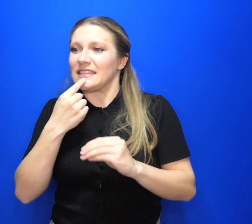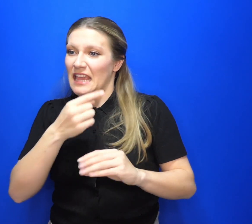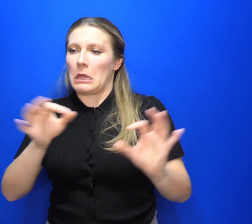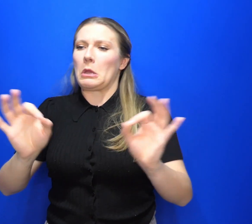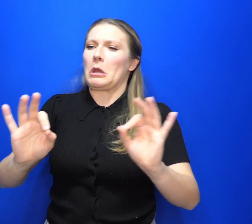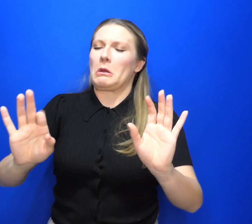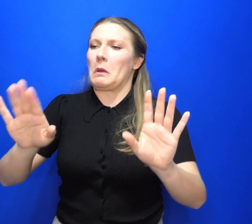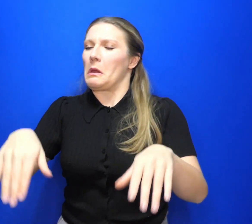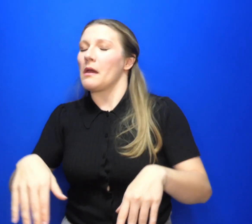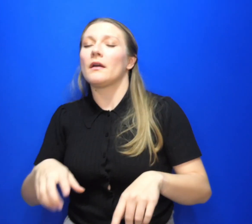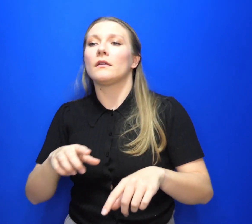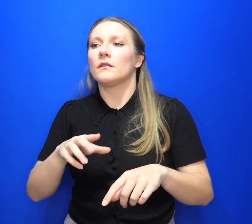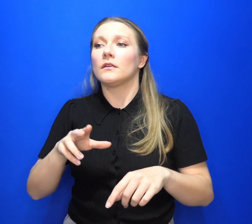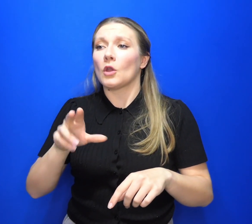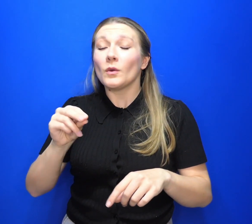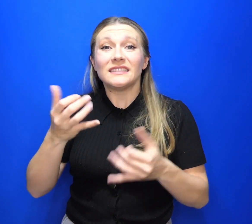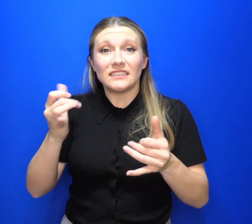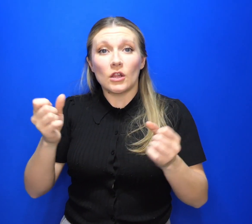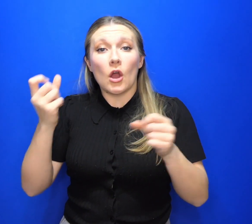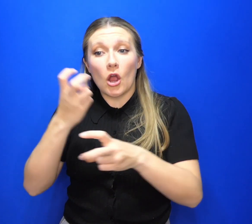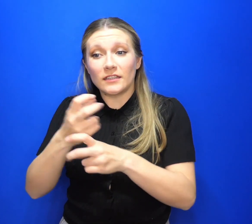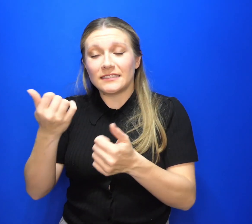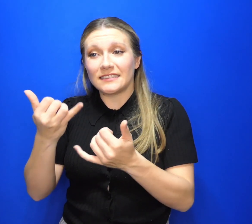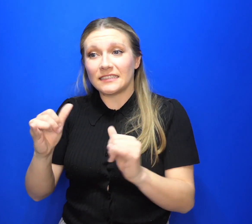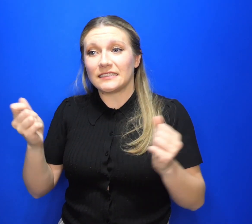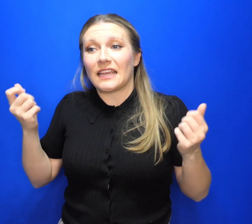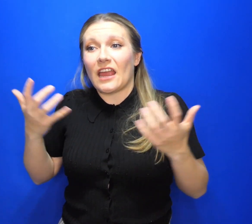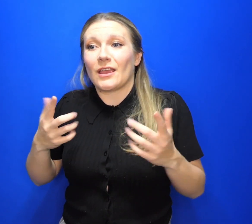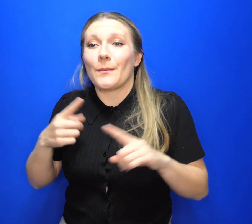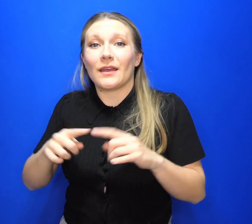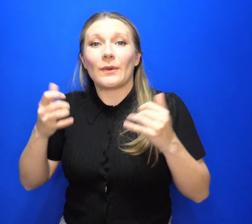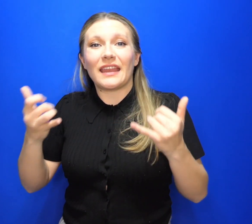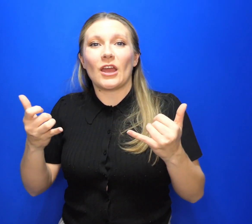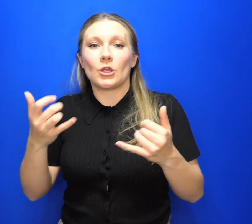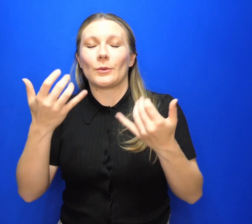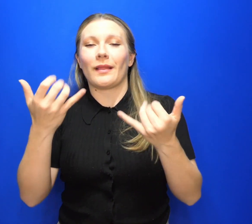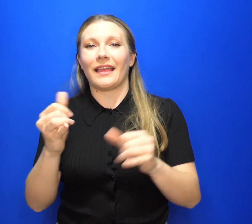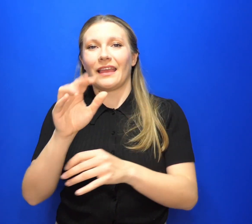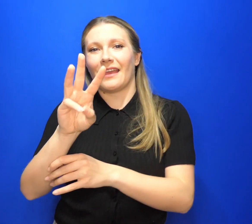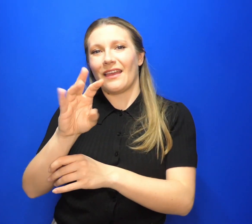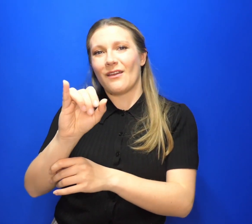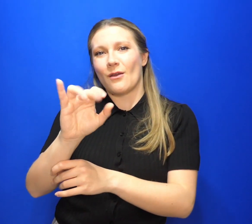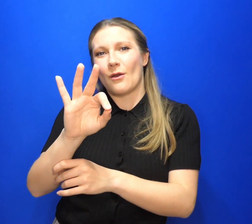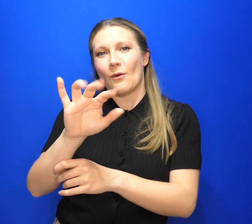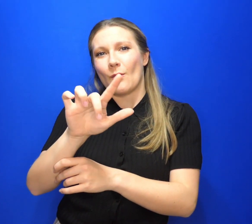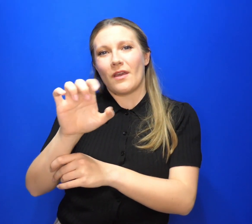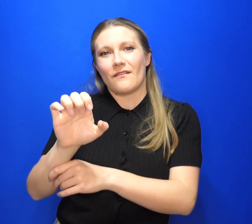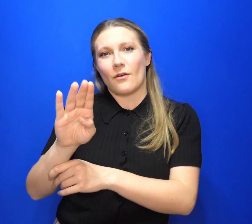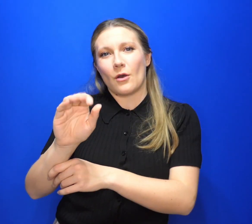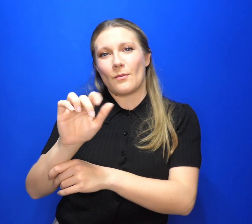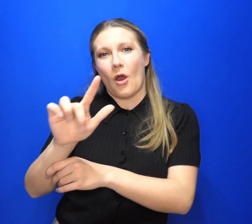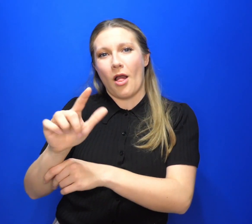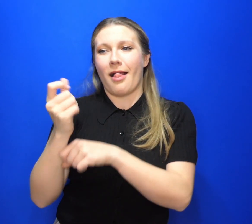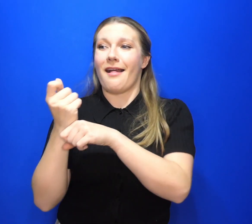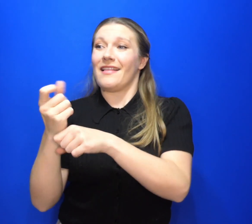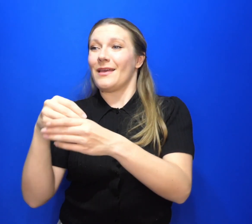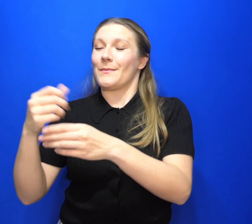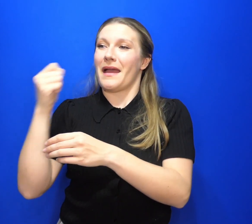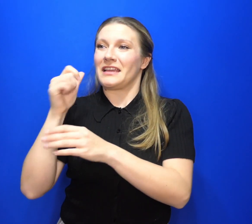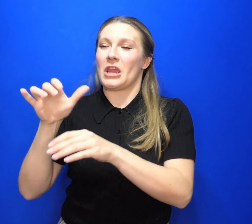and it's scary and everything else, but you're basically playing wiffle ball in the backyard with your dad. You're not hitting off a Clayton Kershaw right now. Yeah.